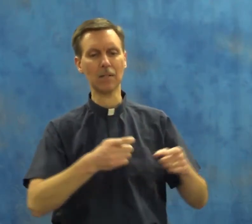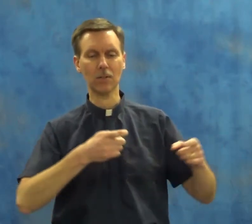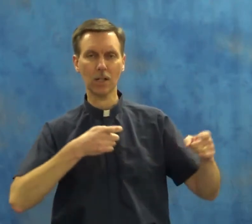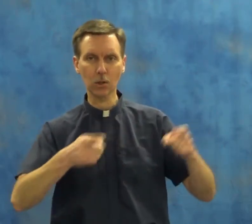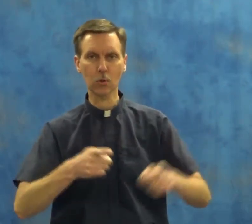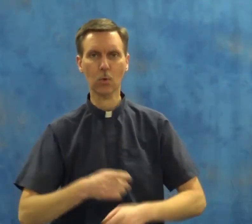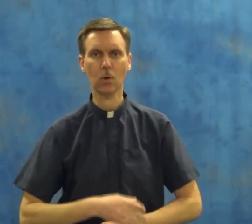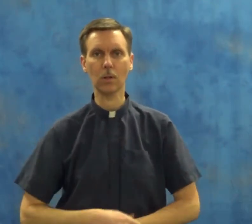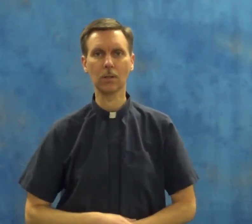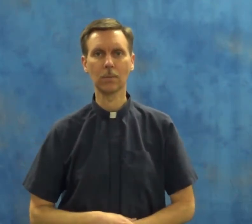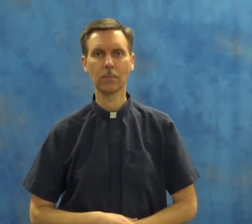and control.